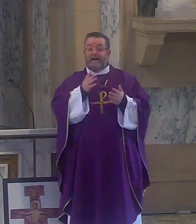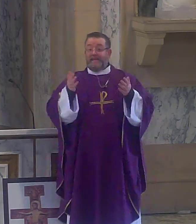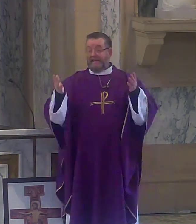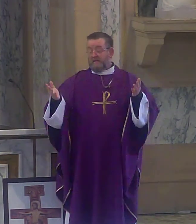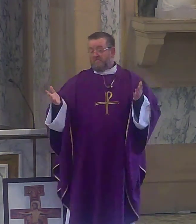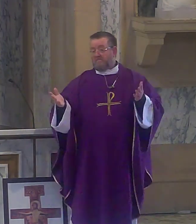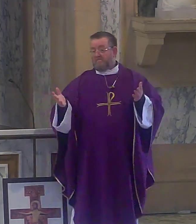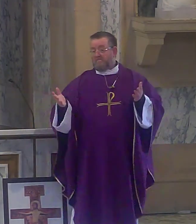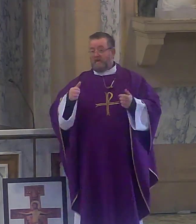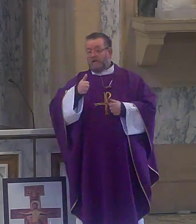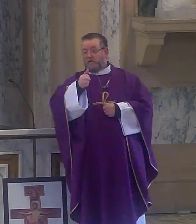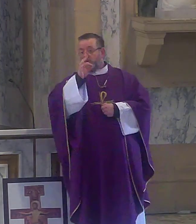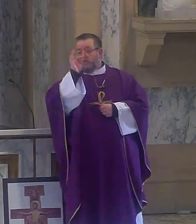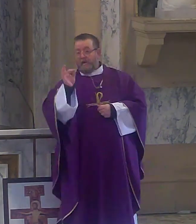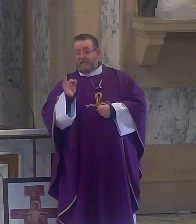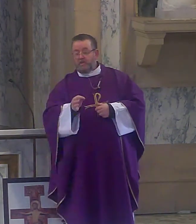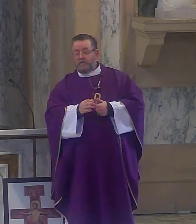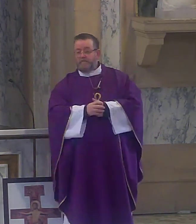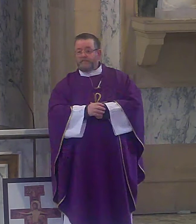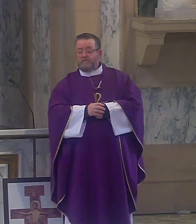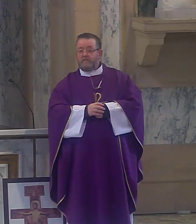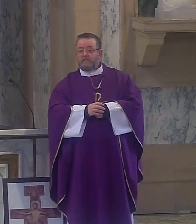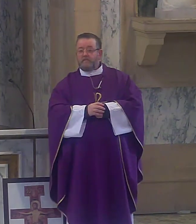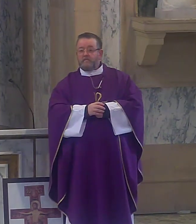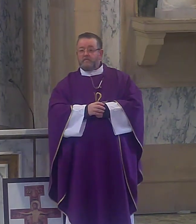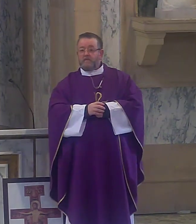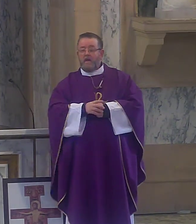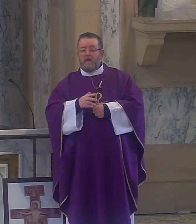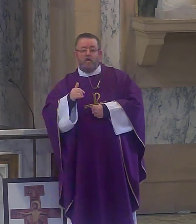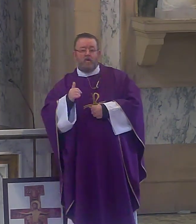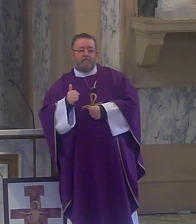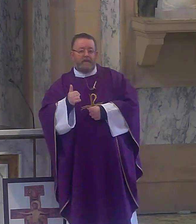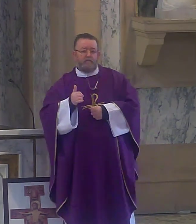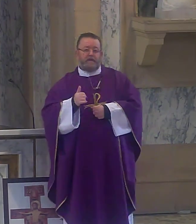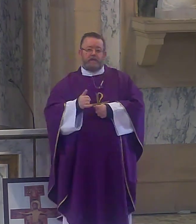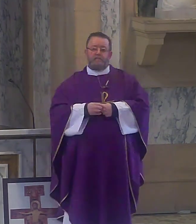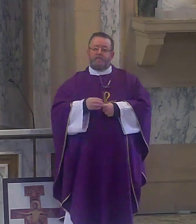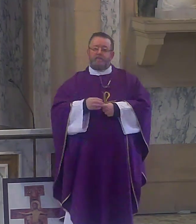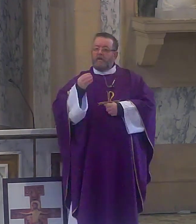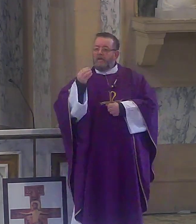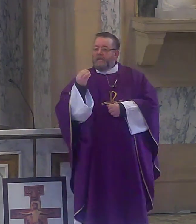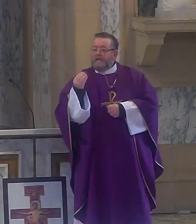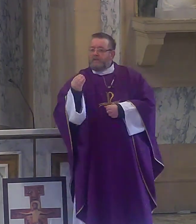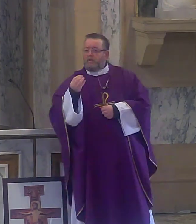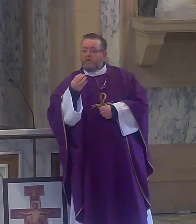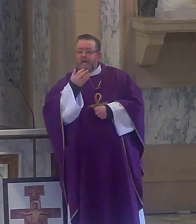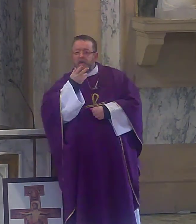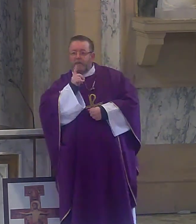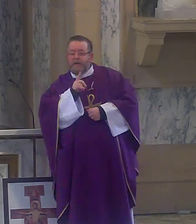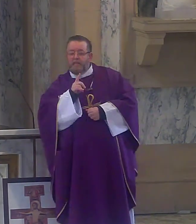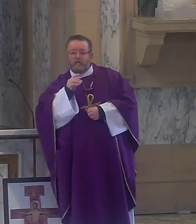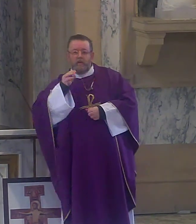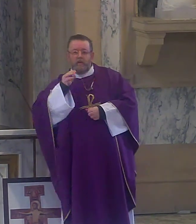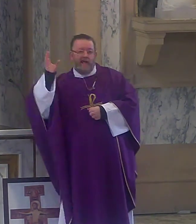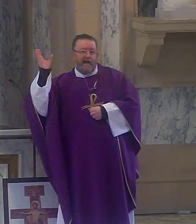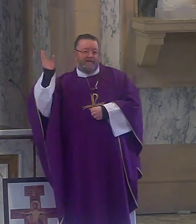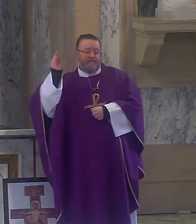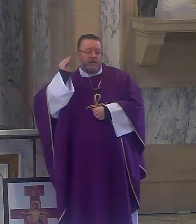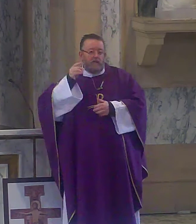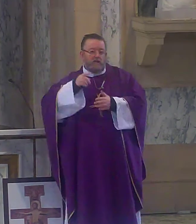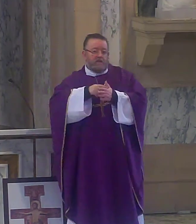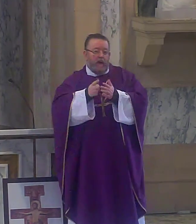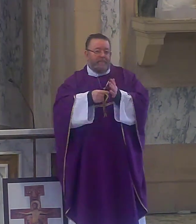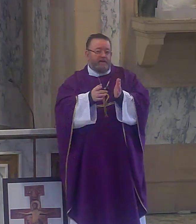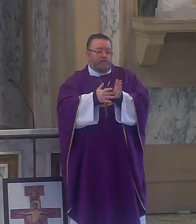why it's a good question maybe these greek people have